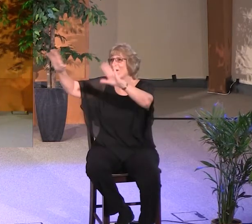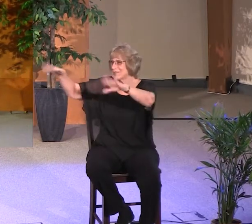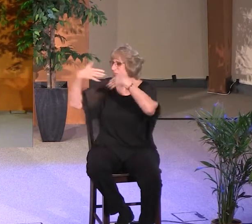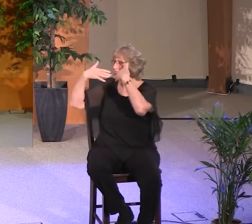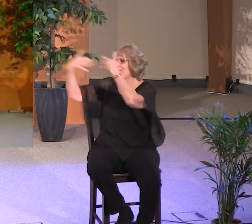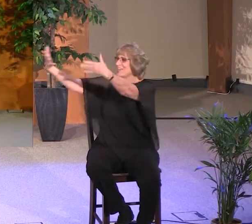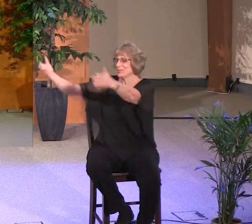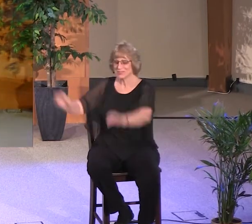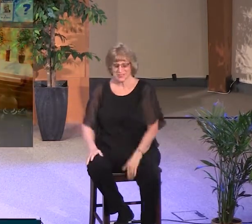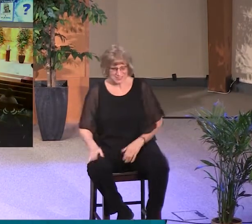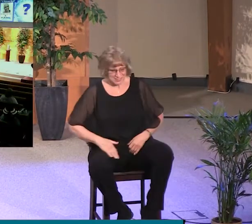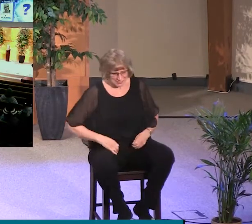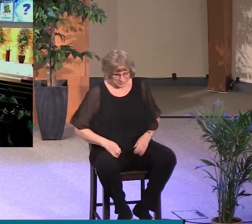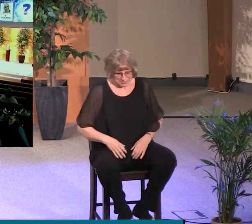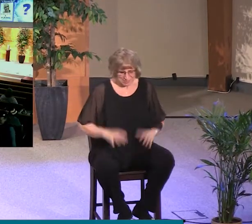Woo.